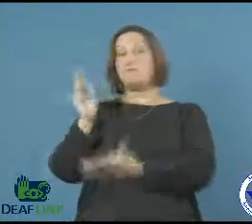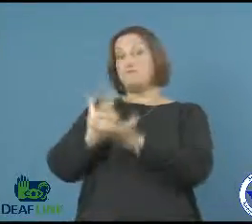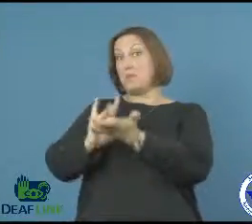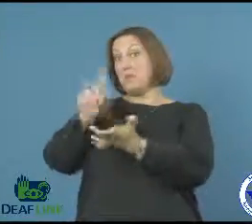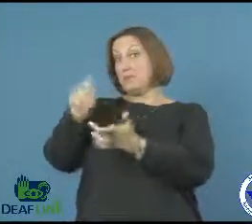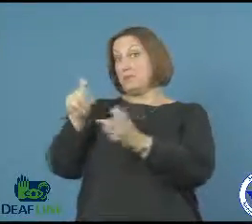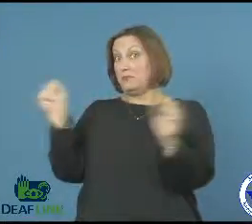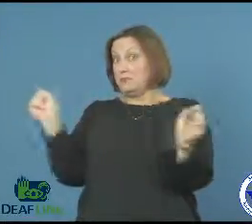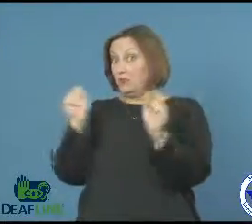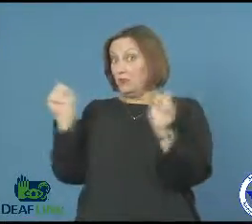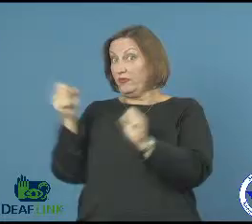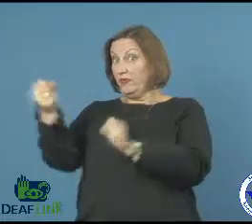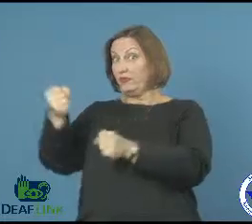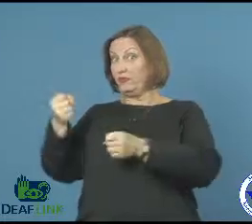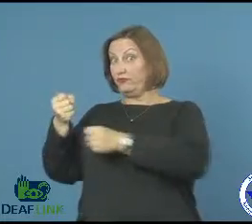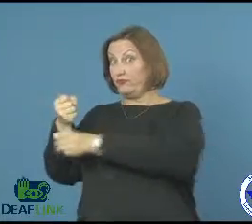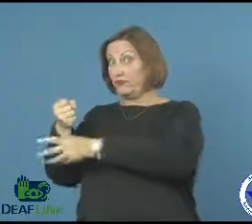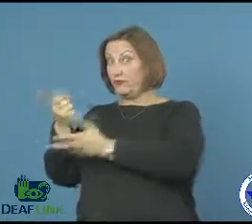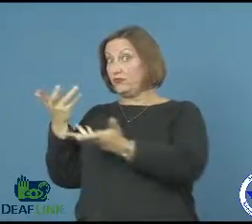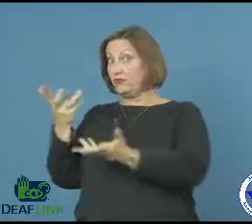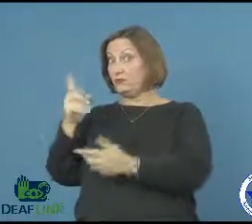Do your medications need refrigeration?